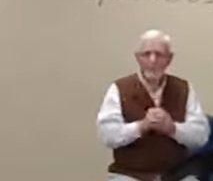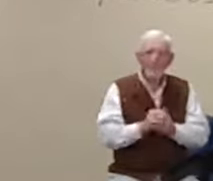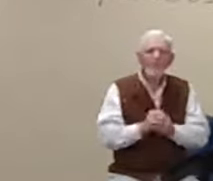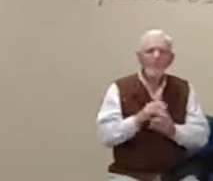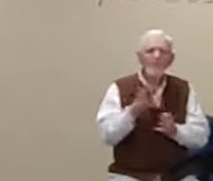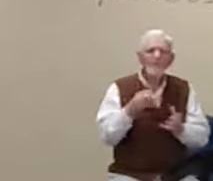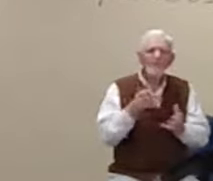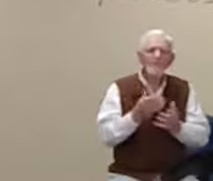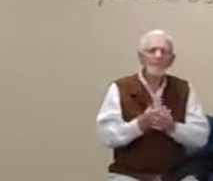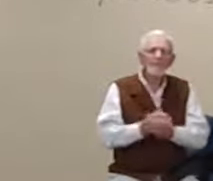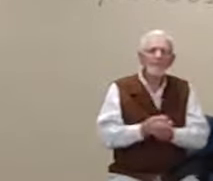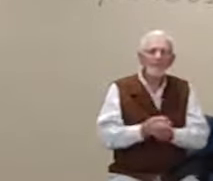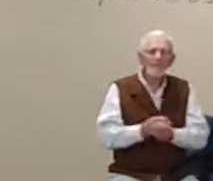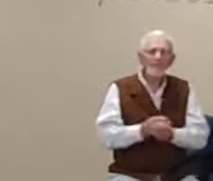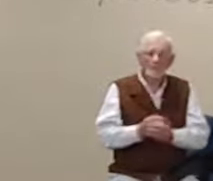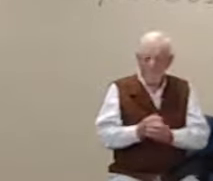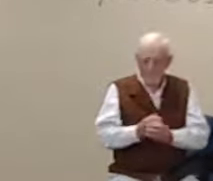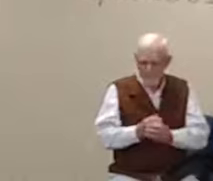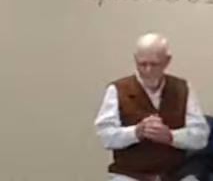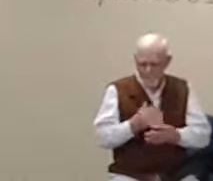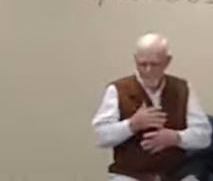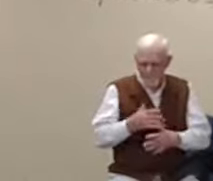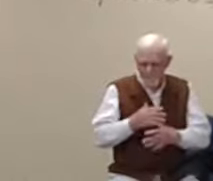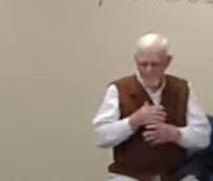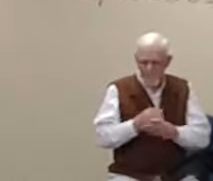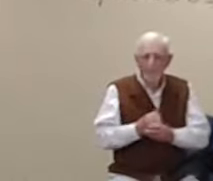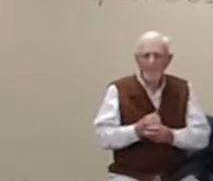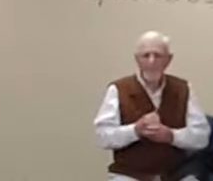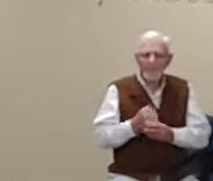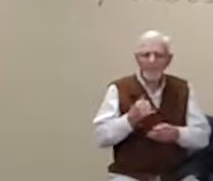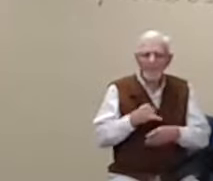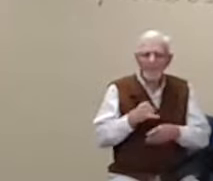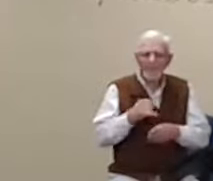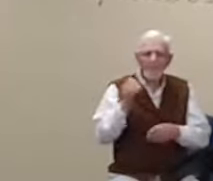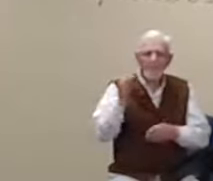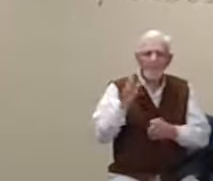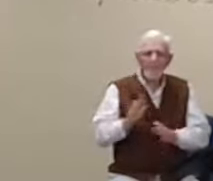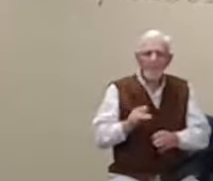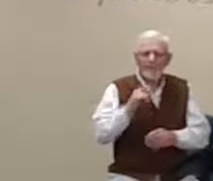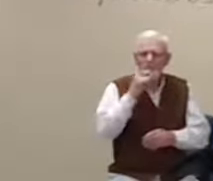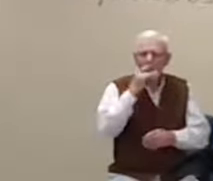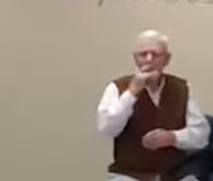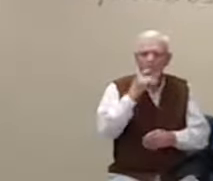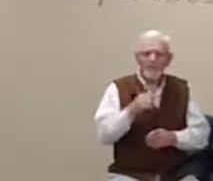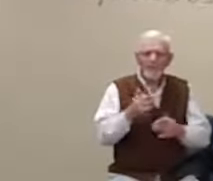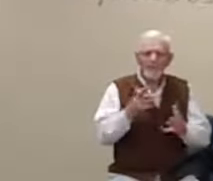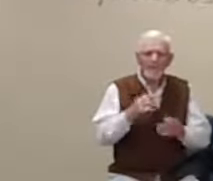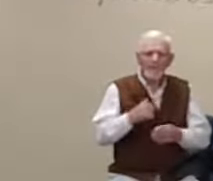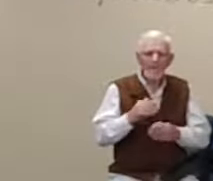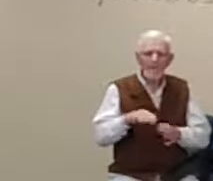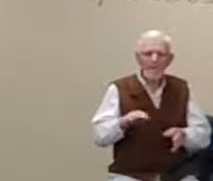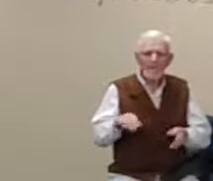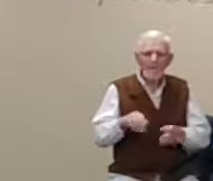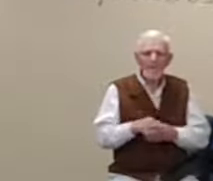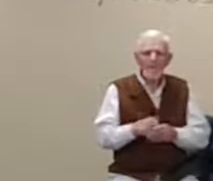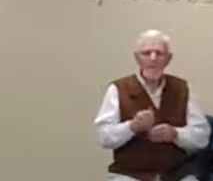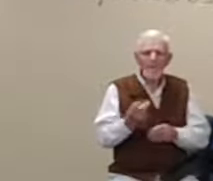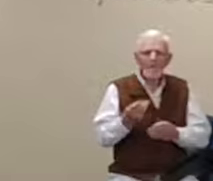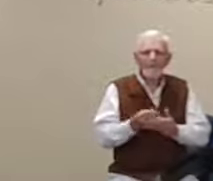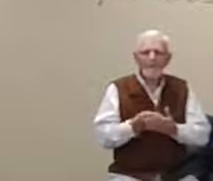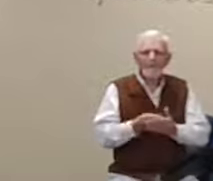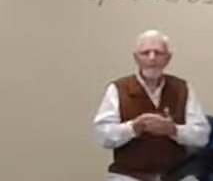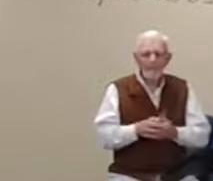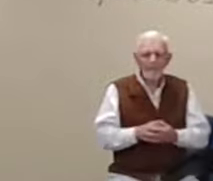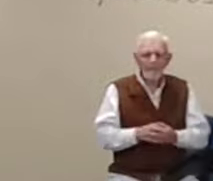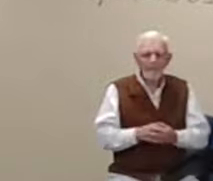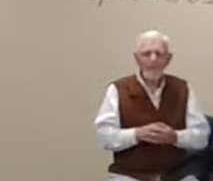this. You know, the body. I appreciate Brother Haveman because he's a preacher's kid. He gave my kids, you know, a couple bucks. I